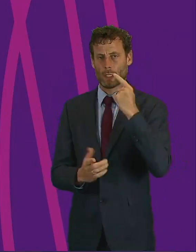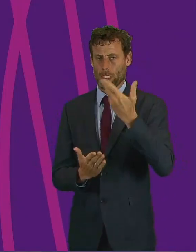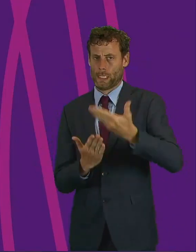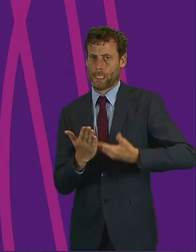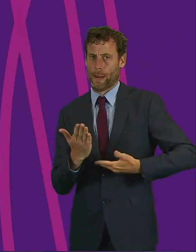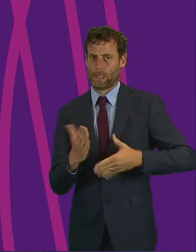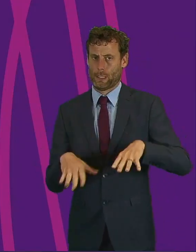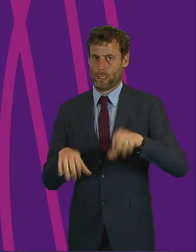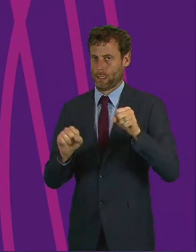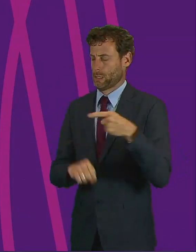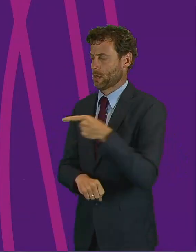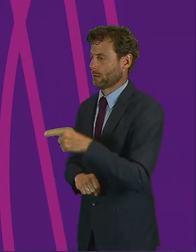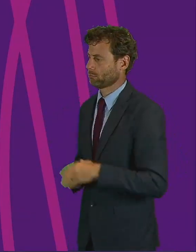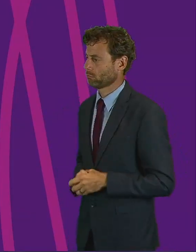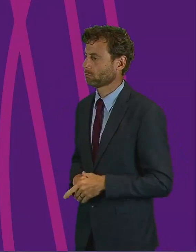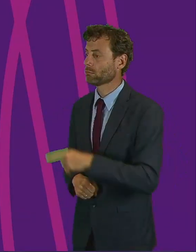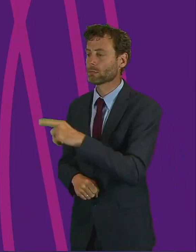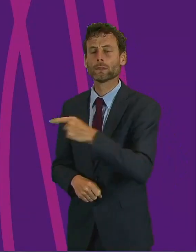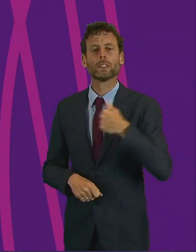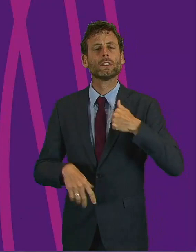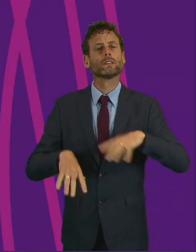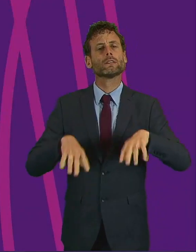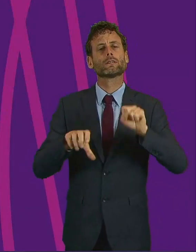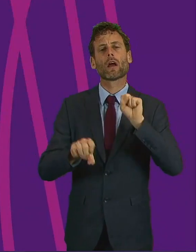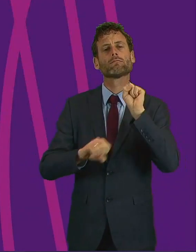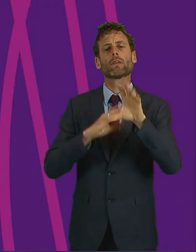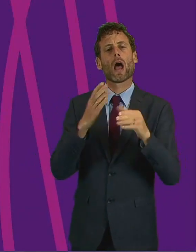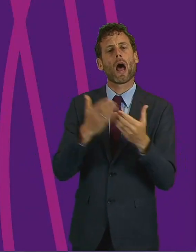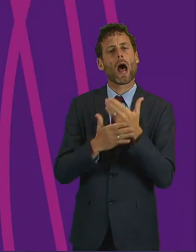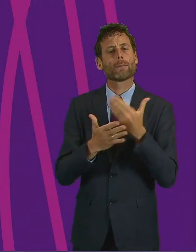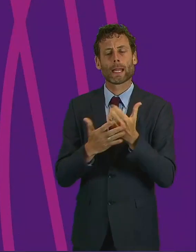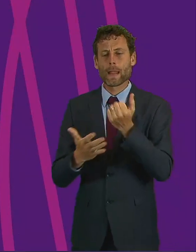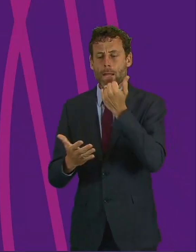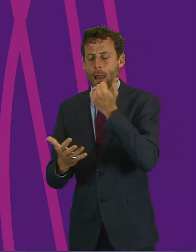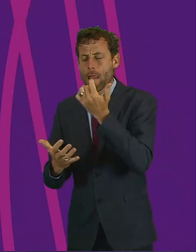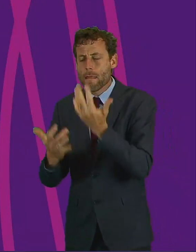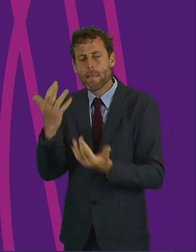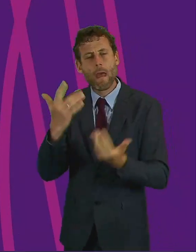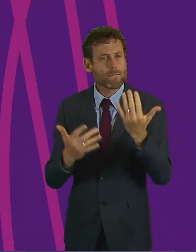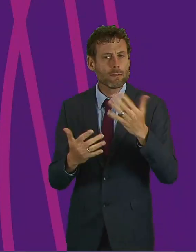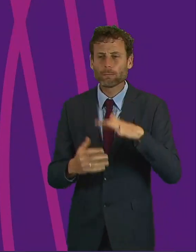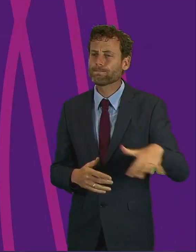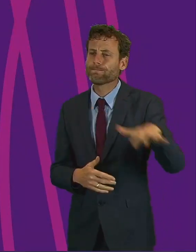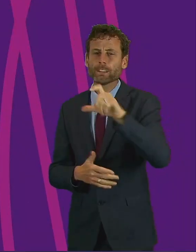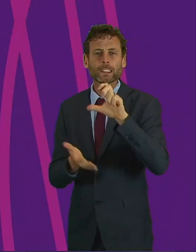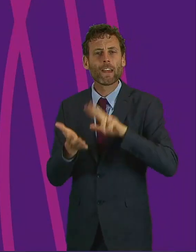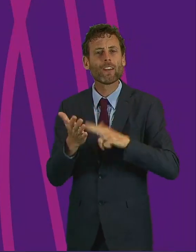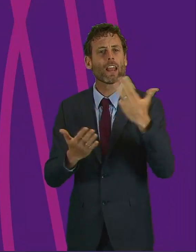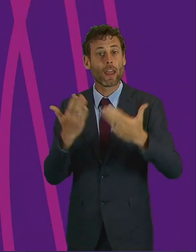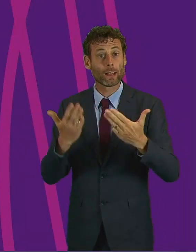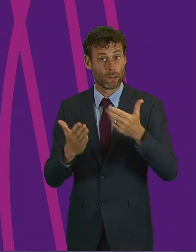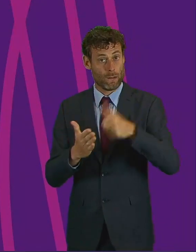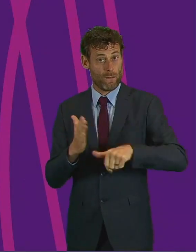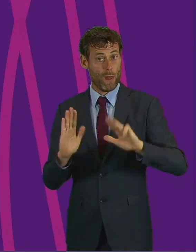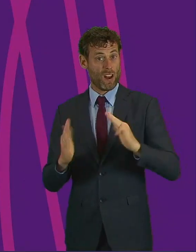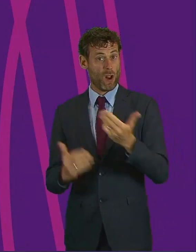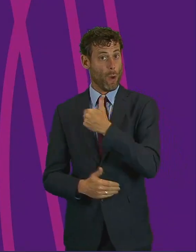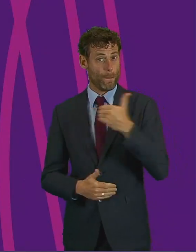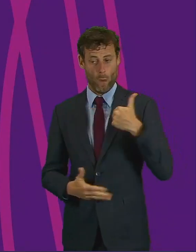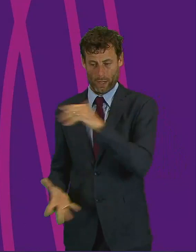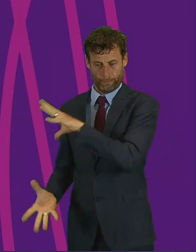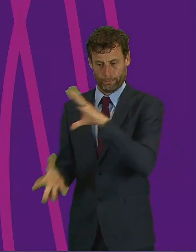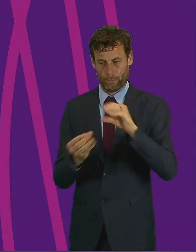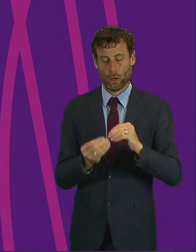I will begin today with an update on the key statistics in relation to COVID-19. As of 9 o'clock this morning, an